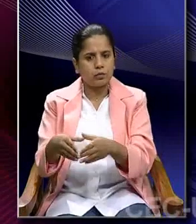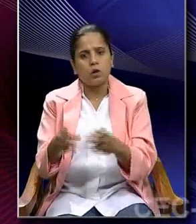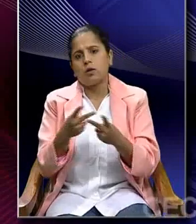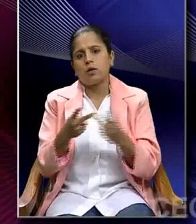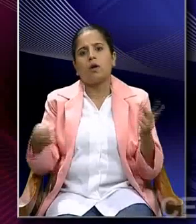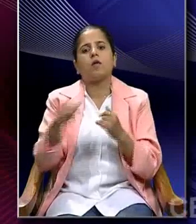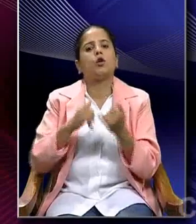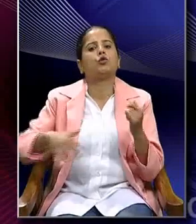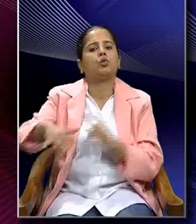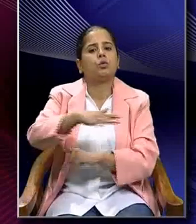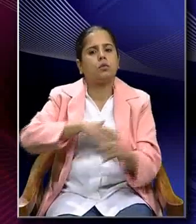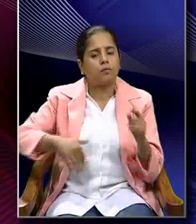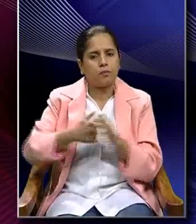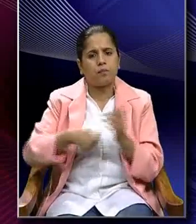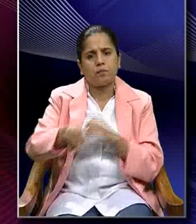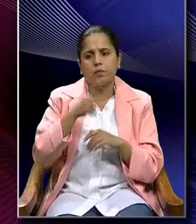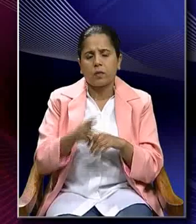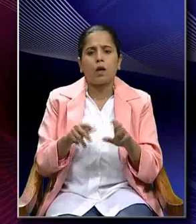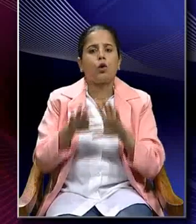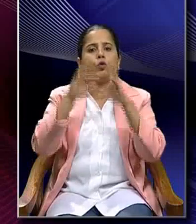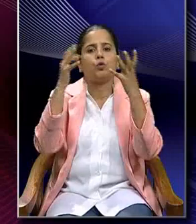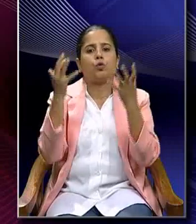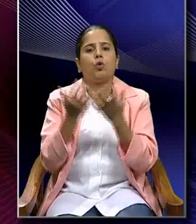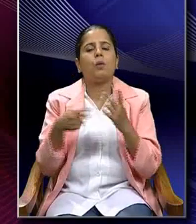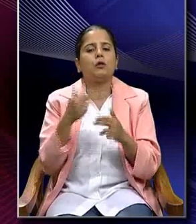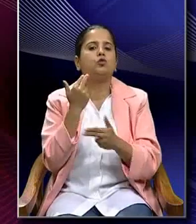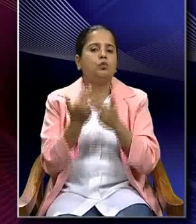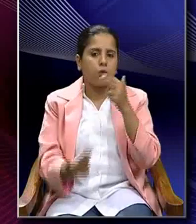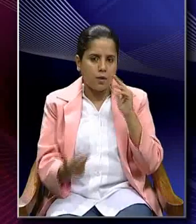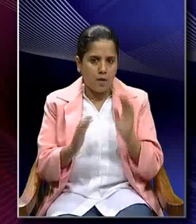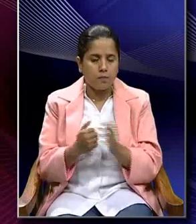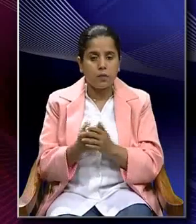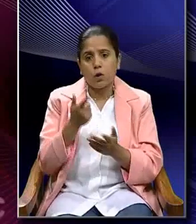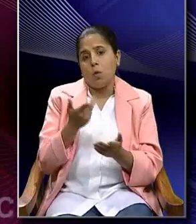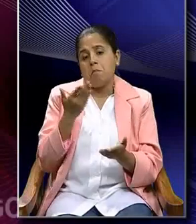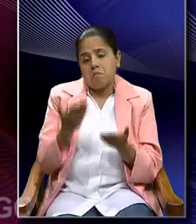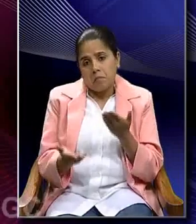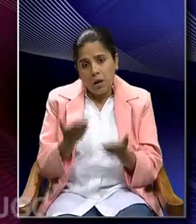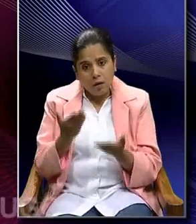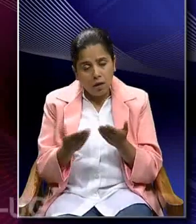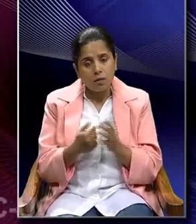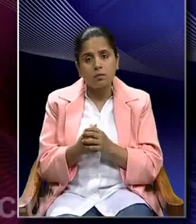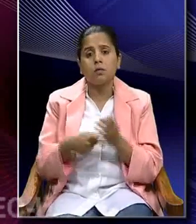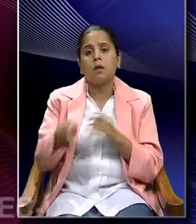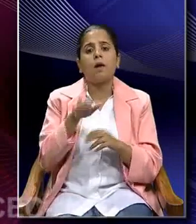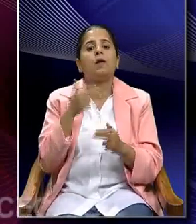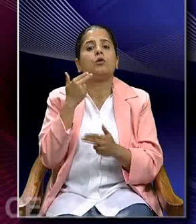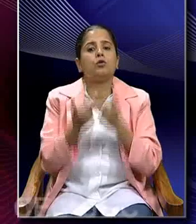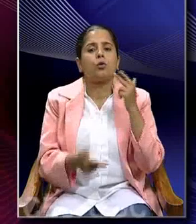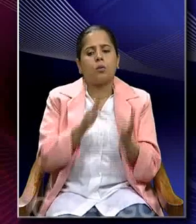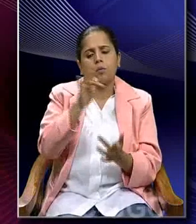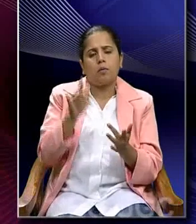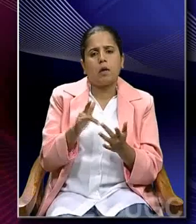different societies, there is a global story. So you may have the story of the middle